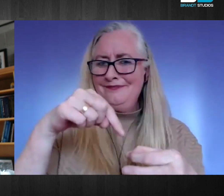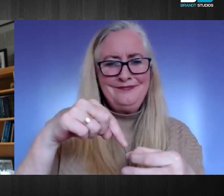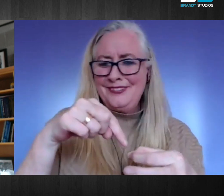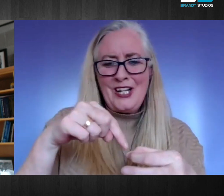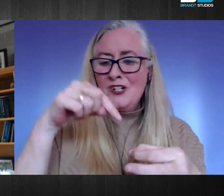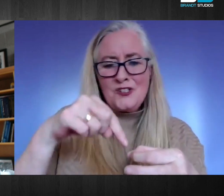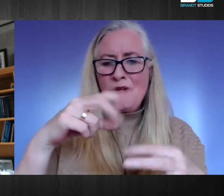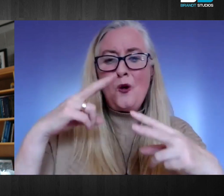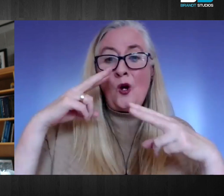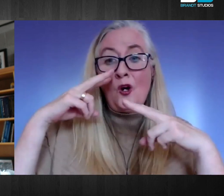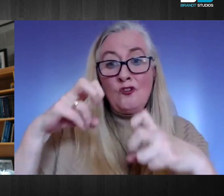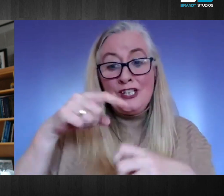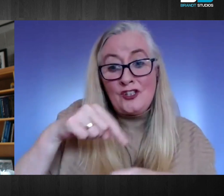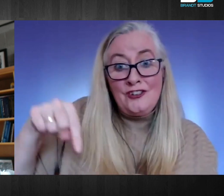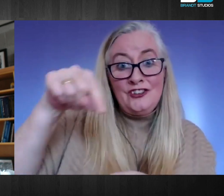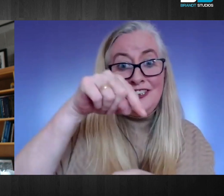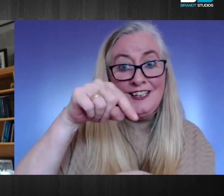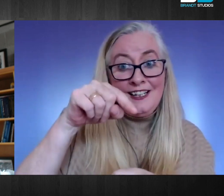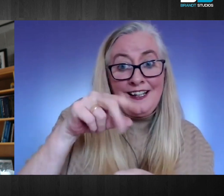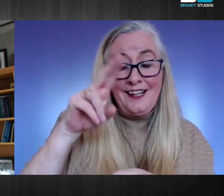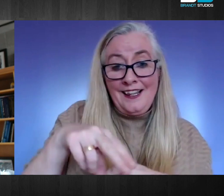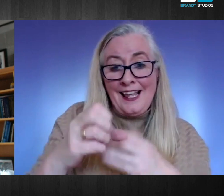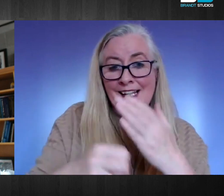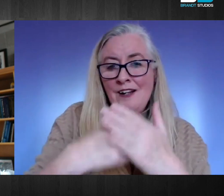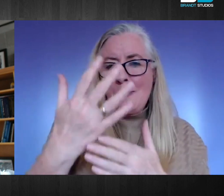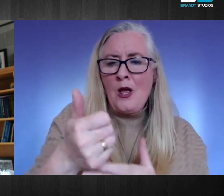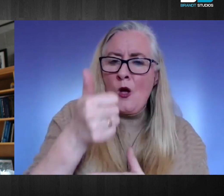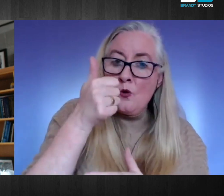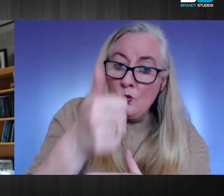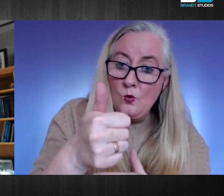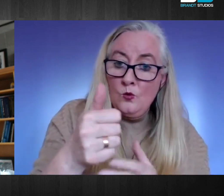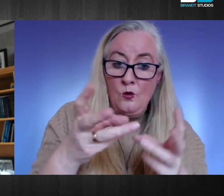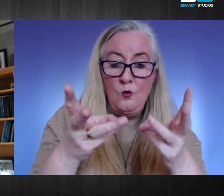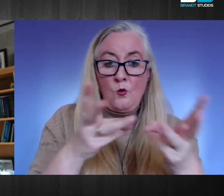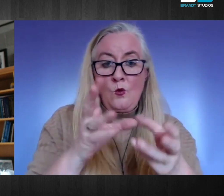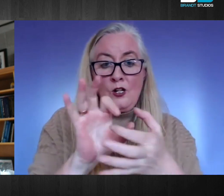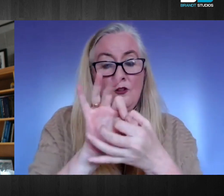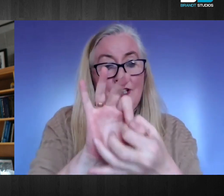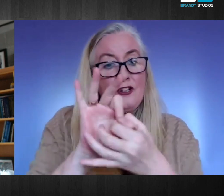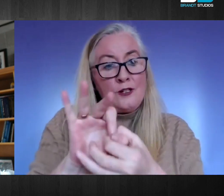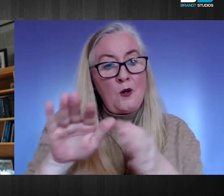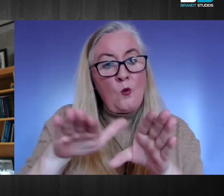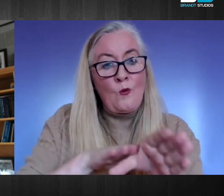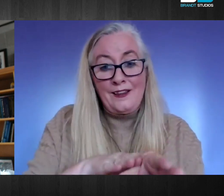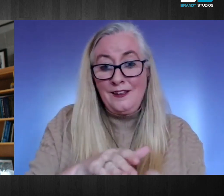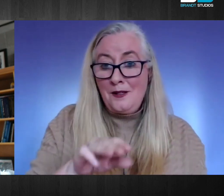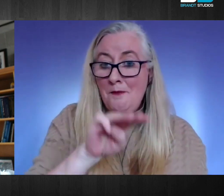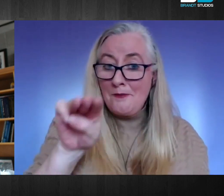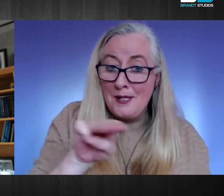to develop a good working relationship with a person or a group of